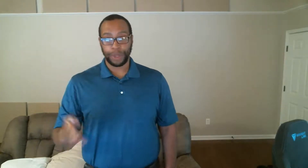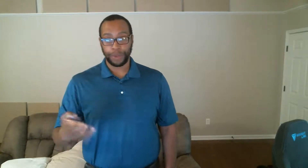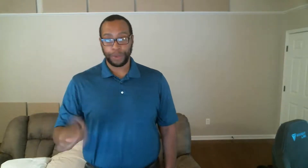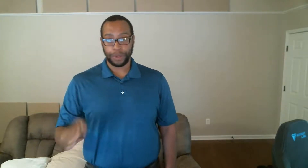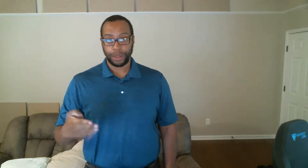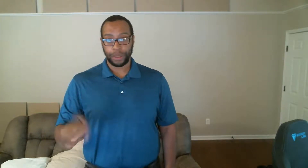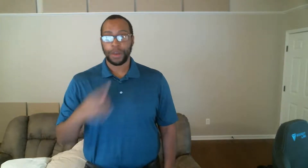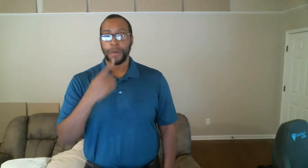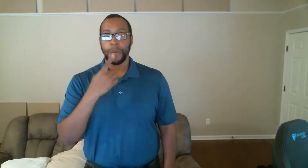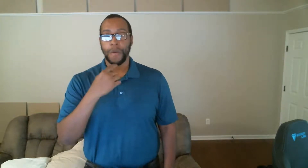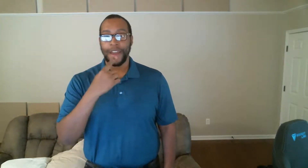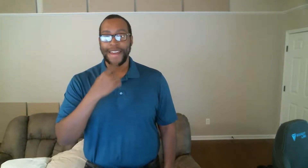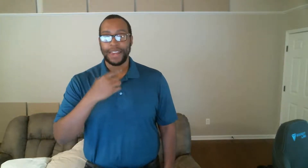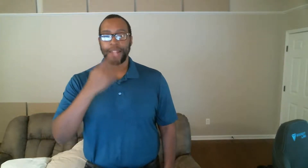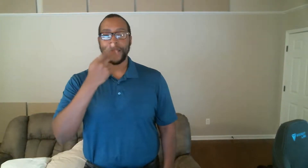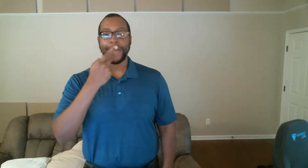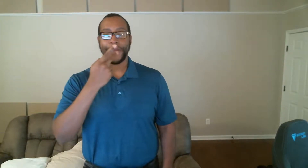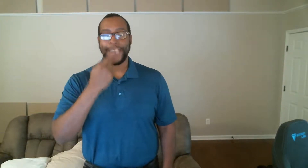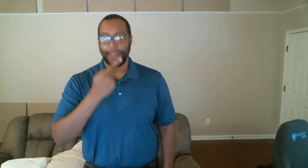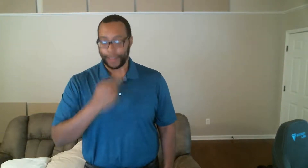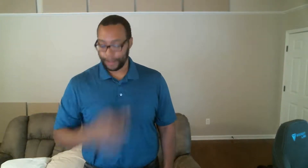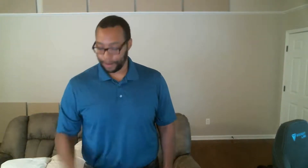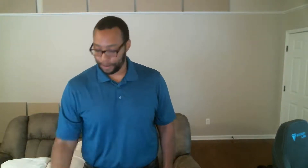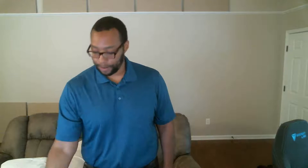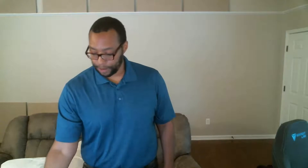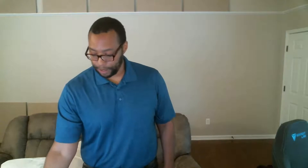blue, red, pink.